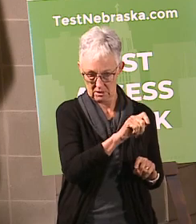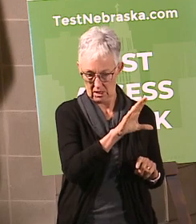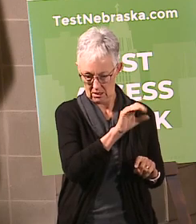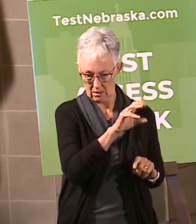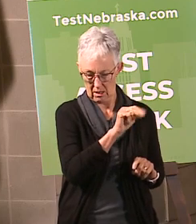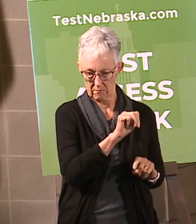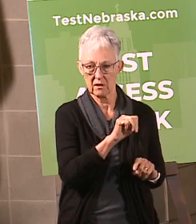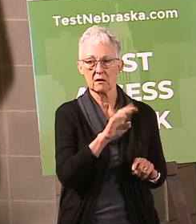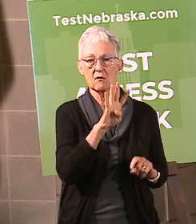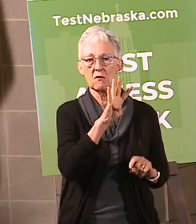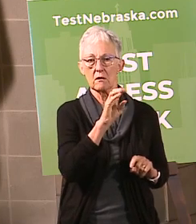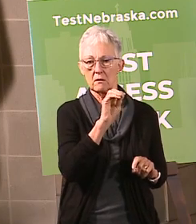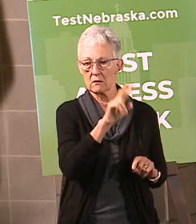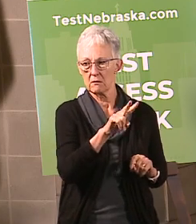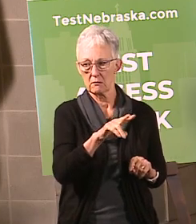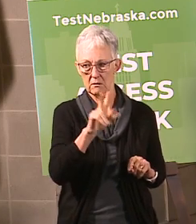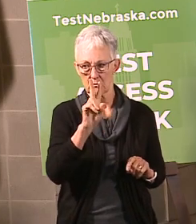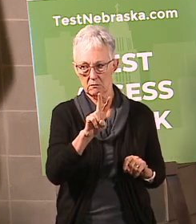testnebraska.com. Call center is